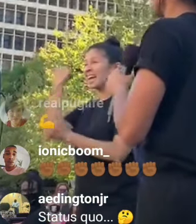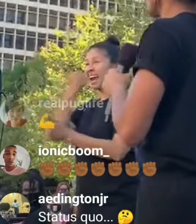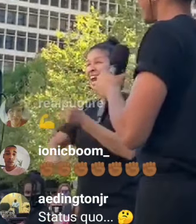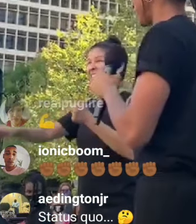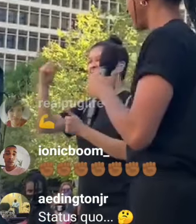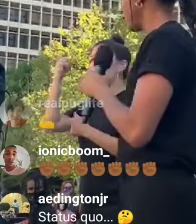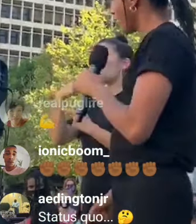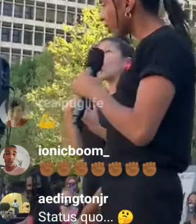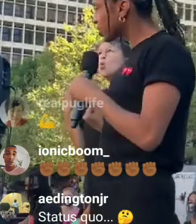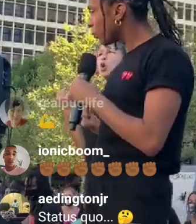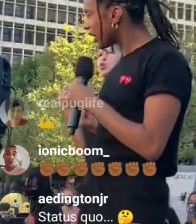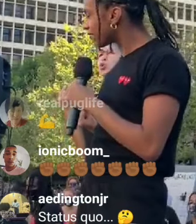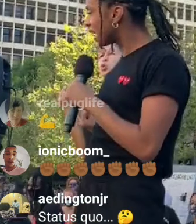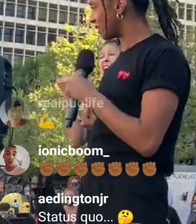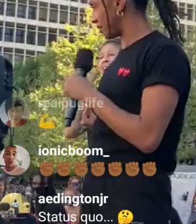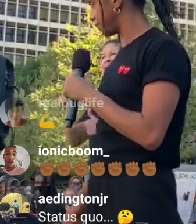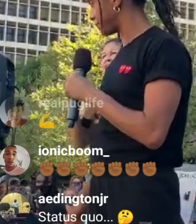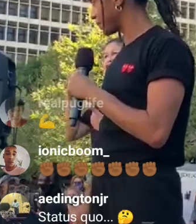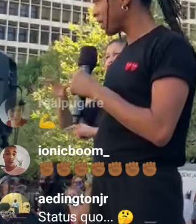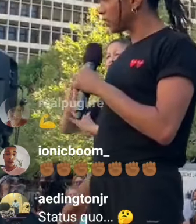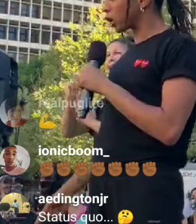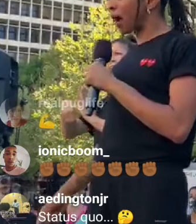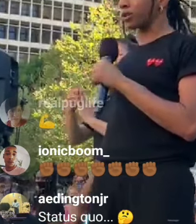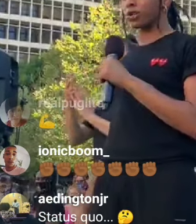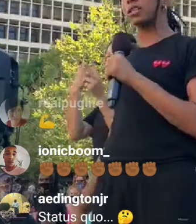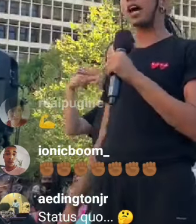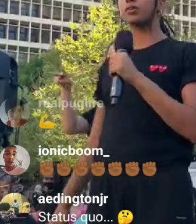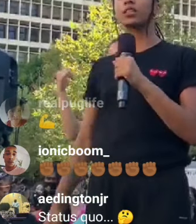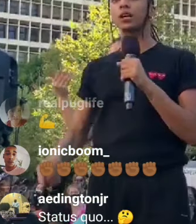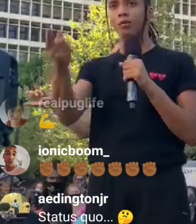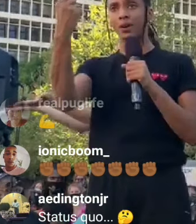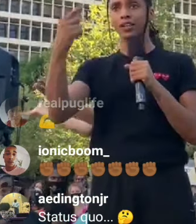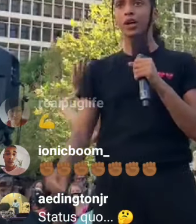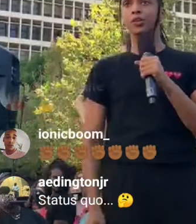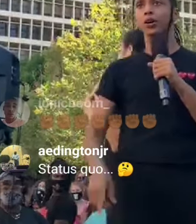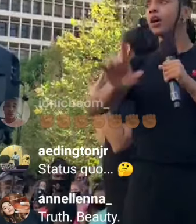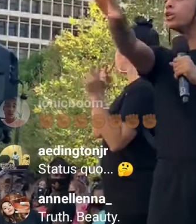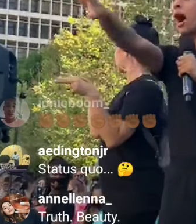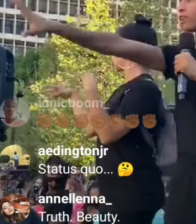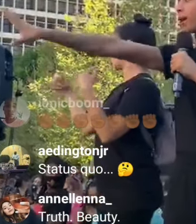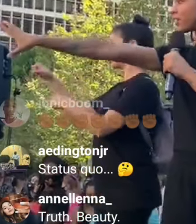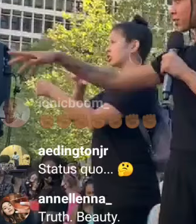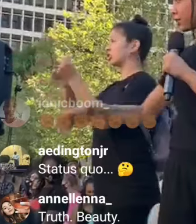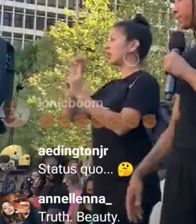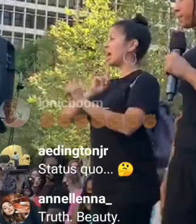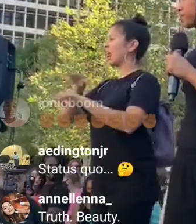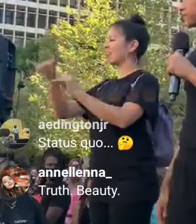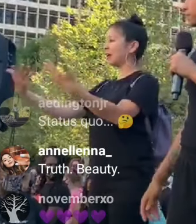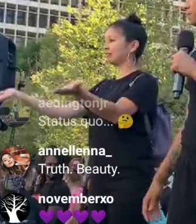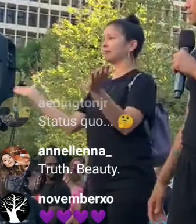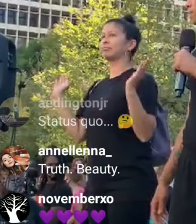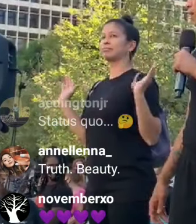And that's what it means to live in a society that disposes of people. A society that would just as easily dispose of